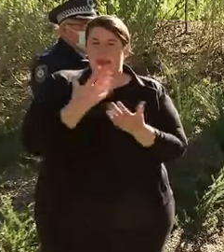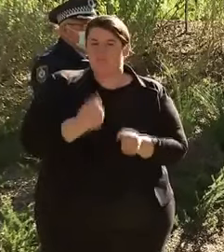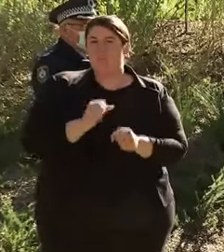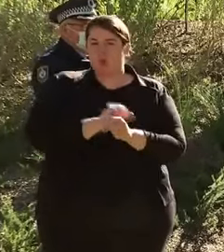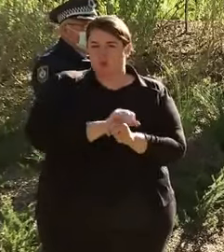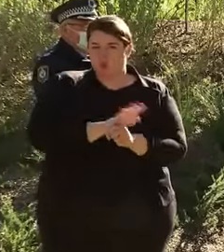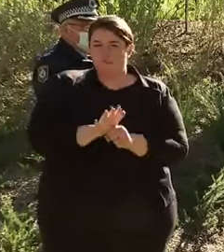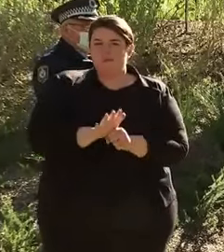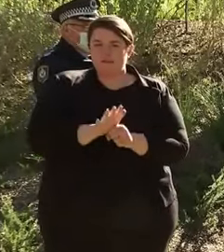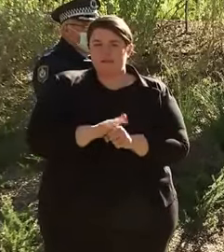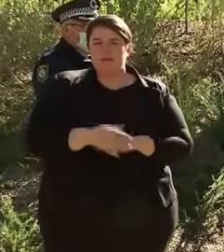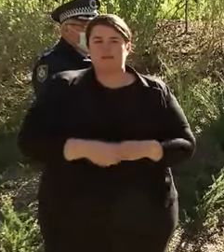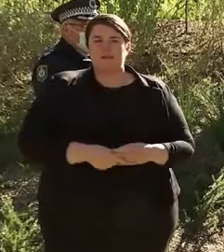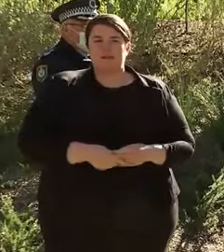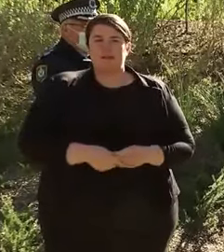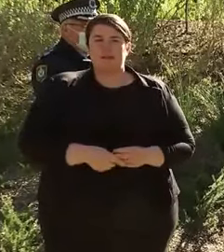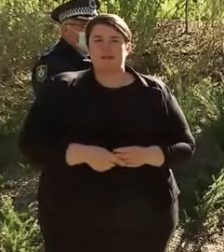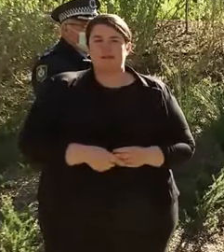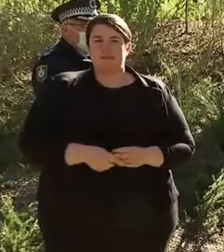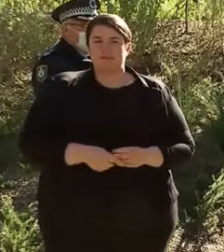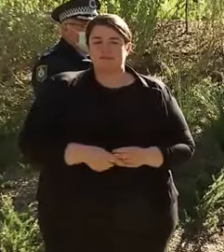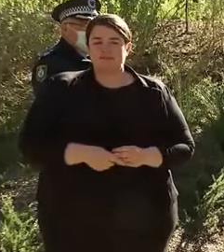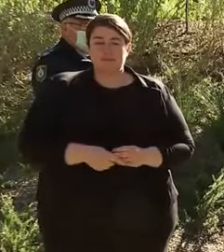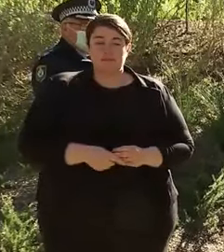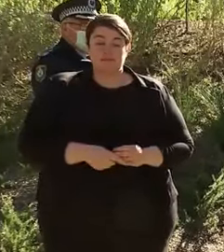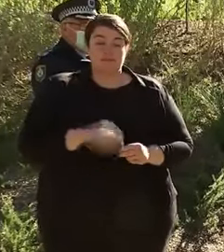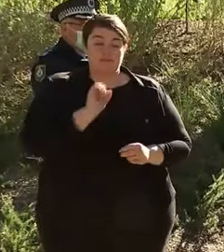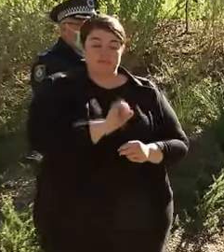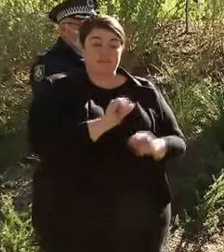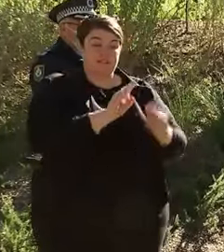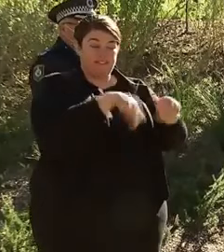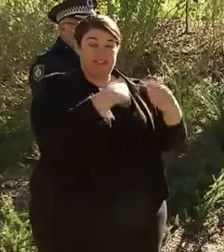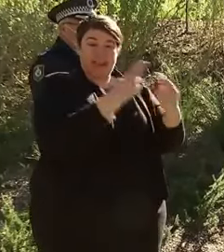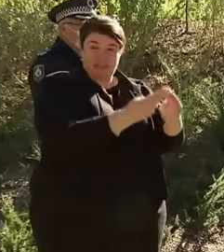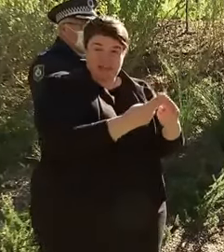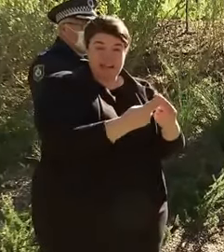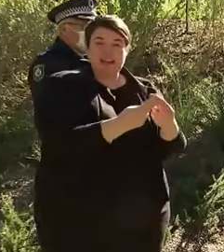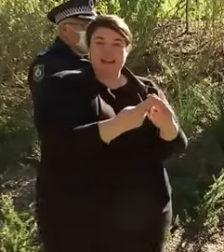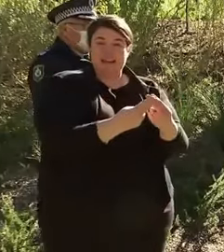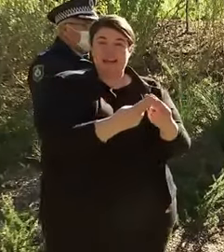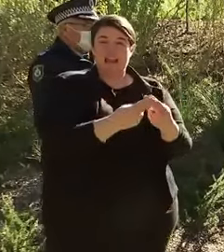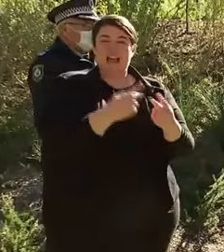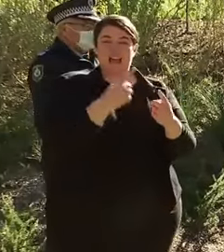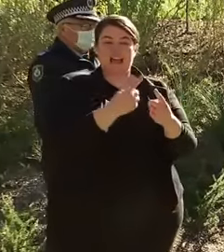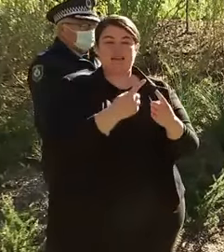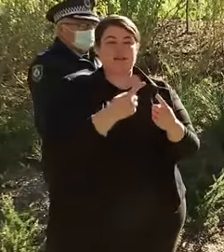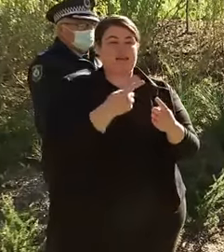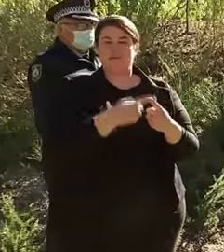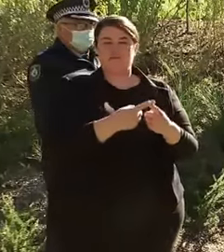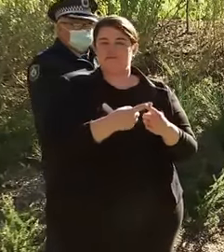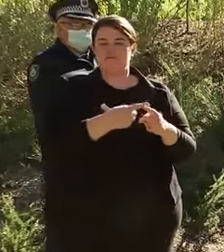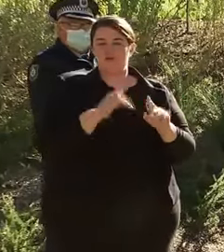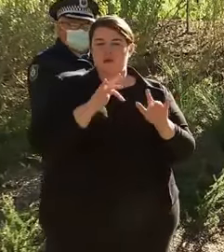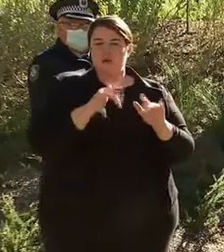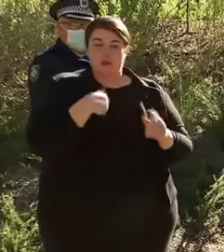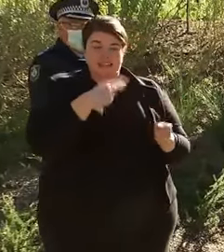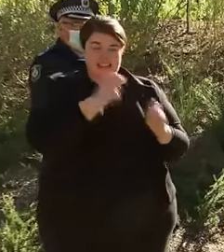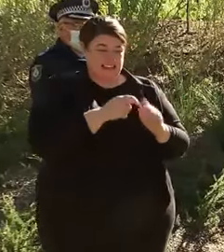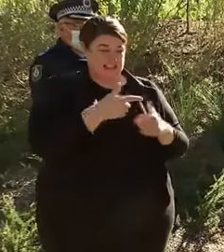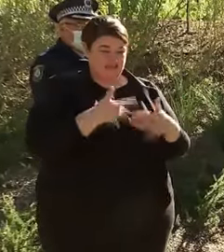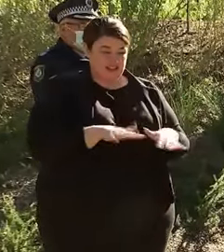case. The family, the contacts of the have not yielded. So we've